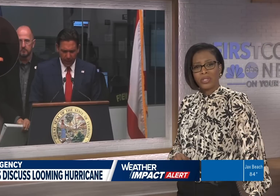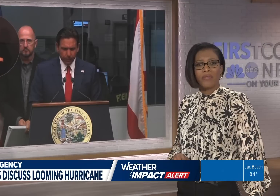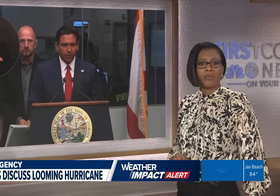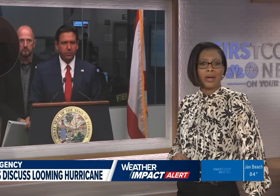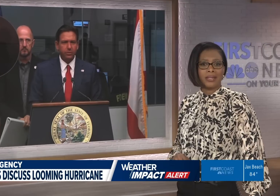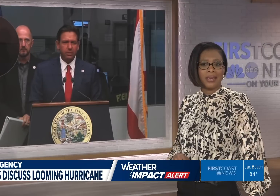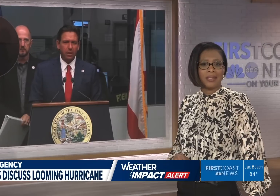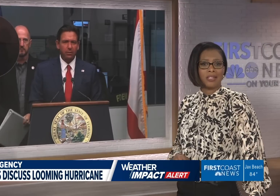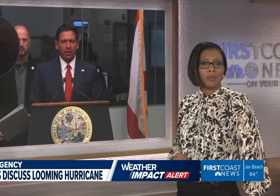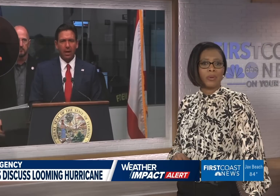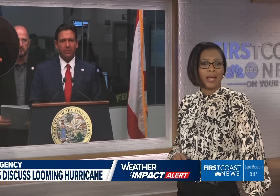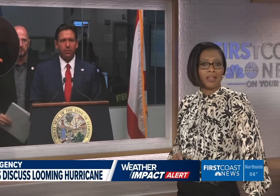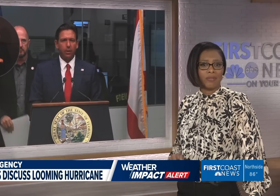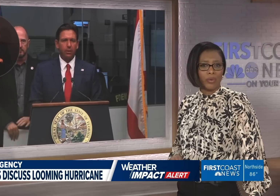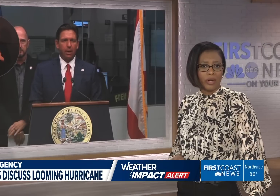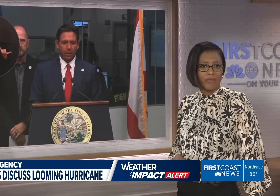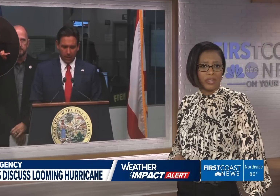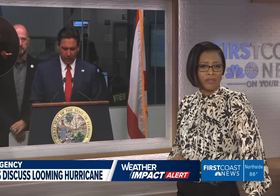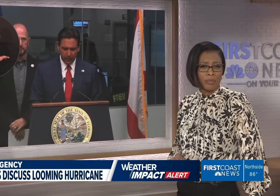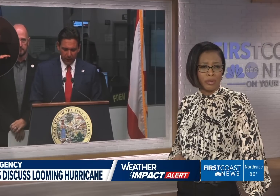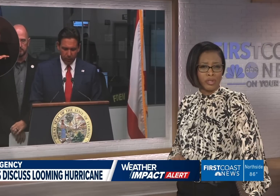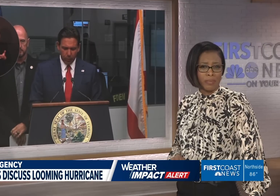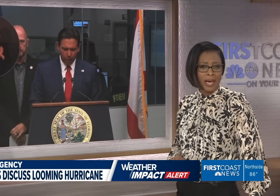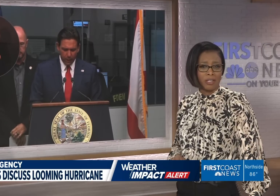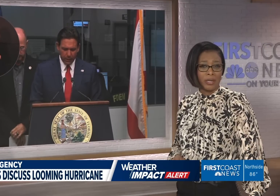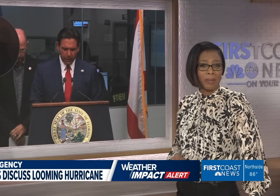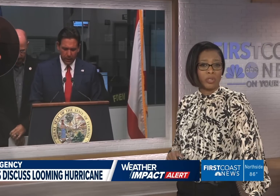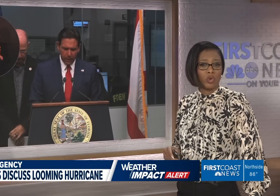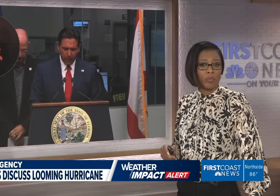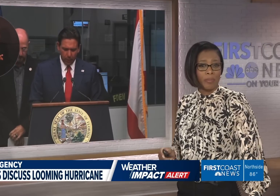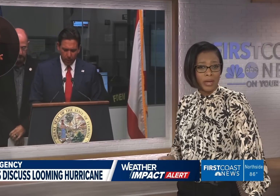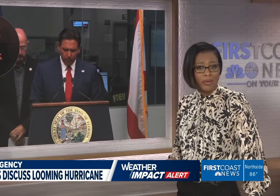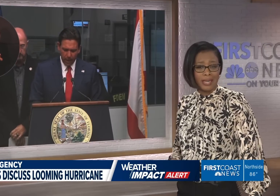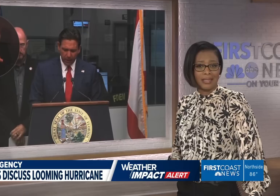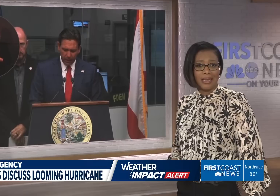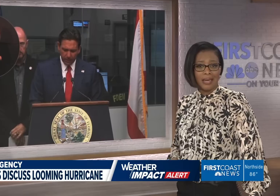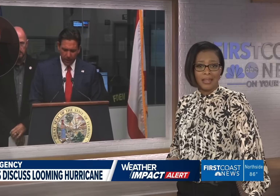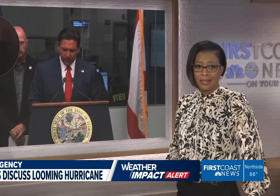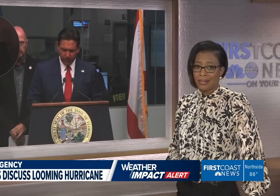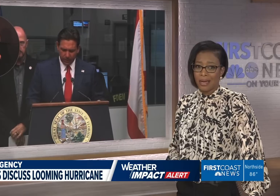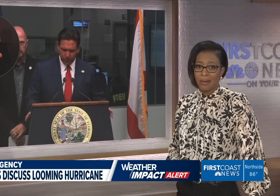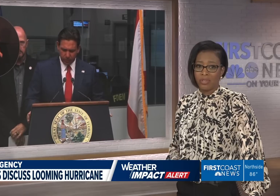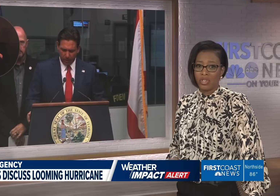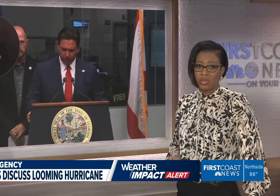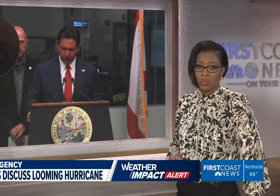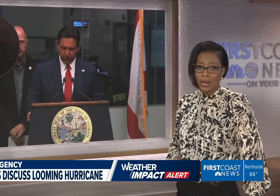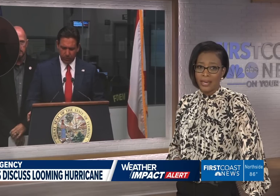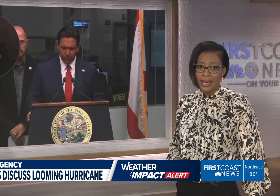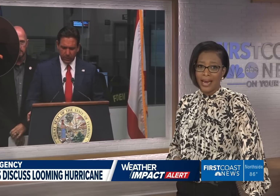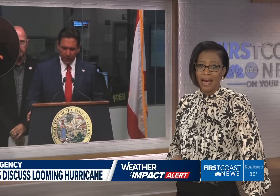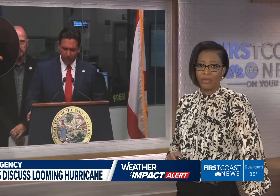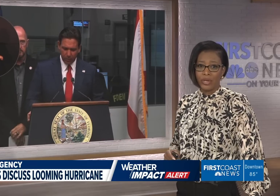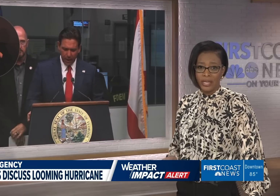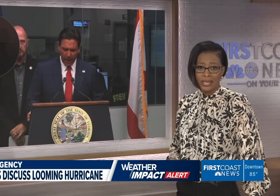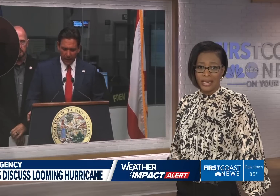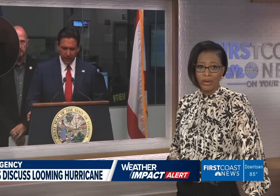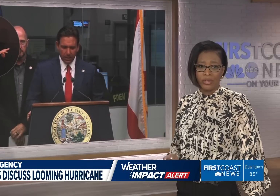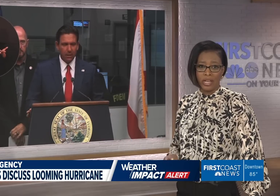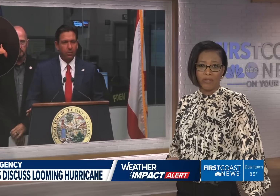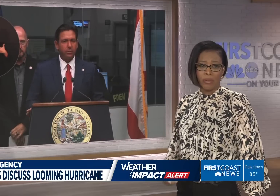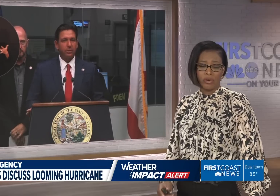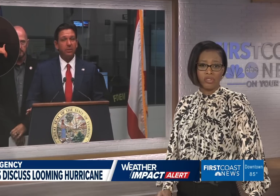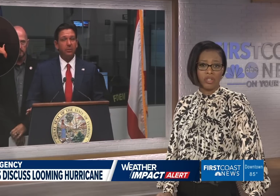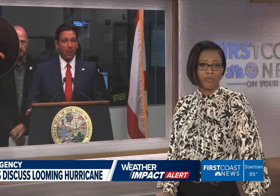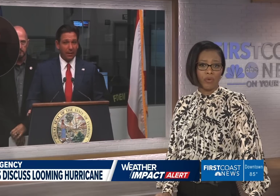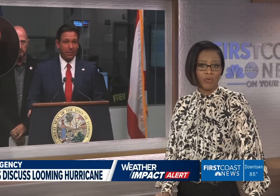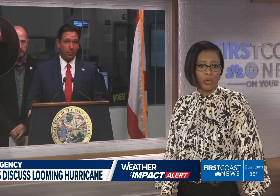of hours, Governor Ron DeSantis spoke at the Florida Division of Emergency Management about storm preparedness. This comes just one day after he declared a